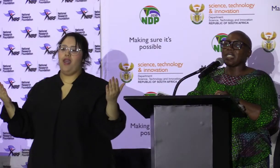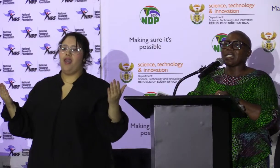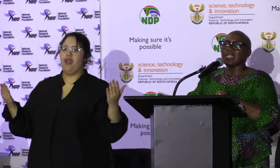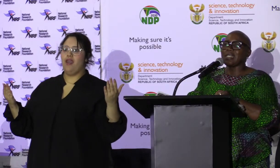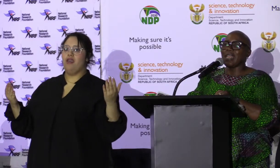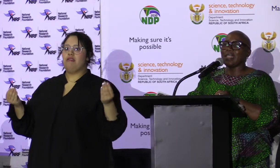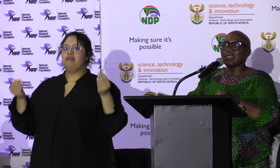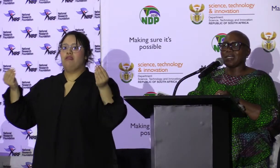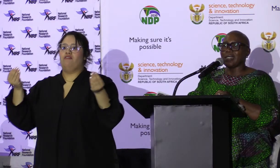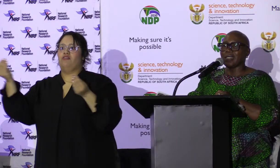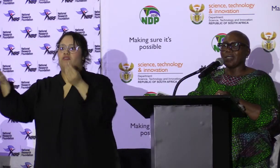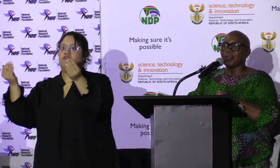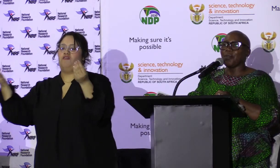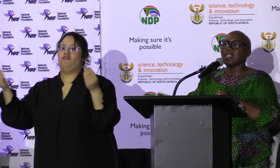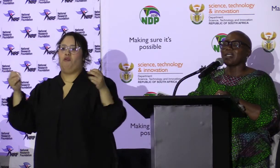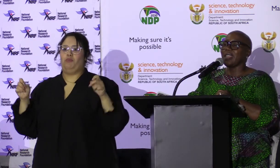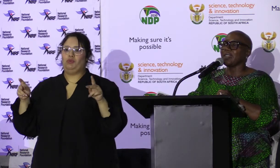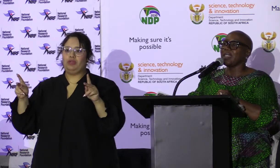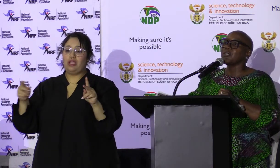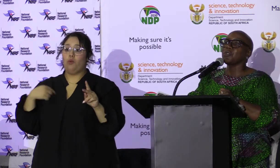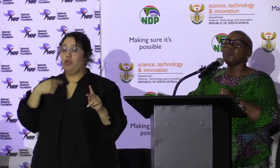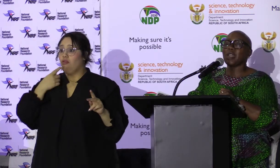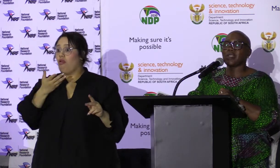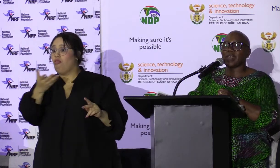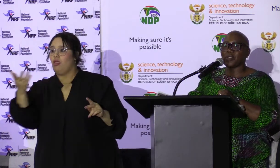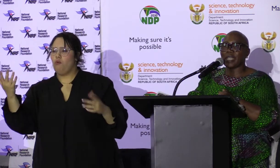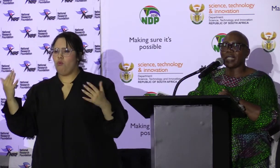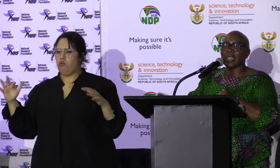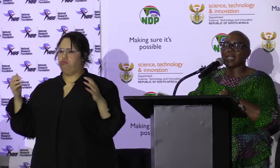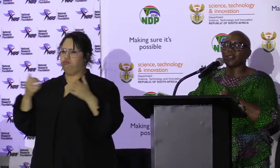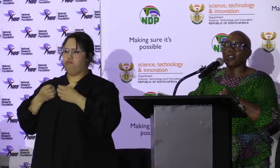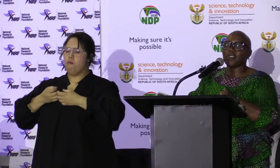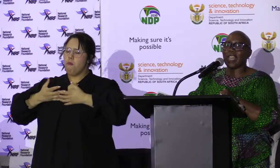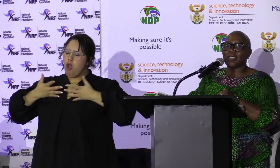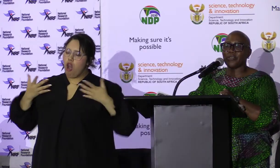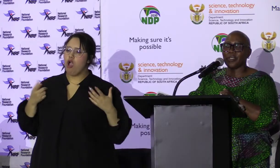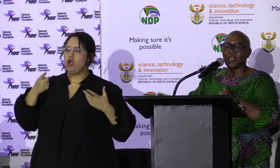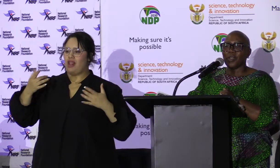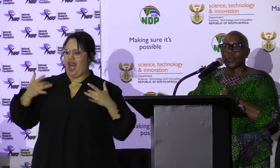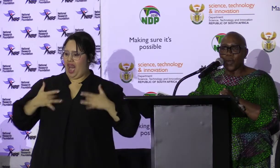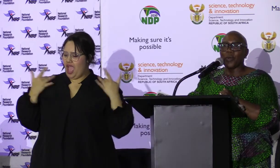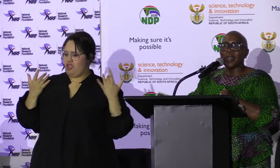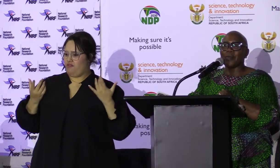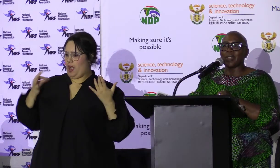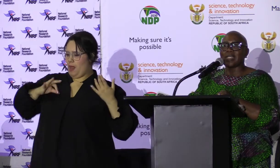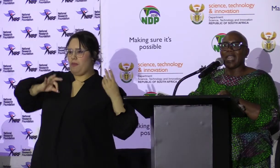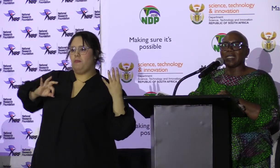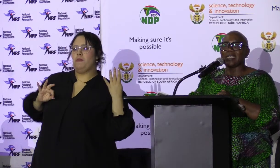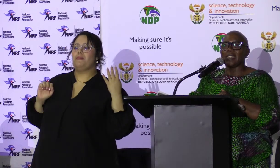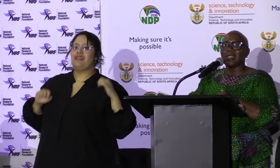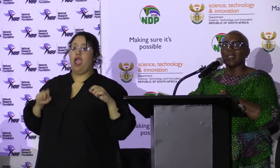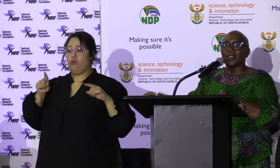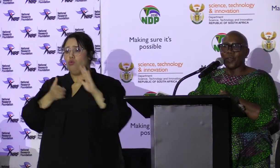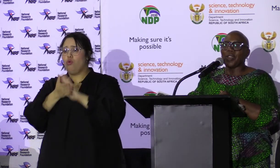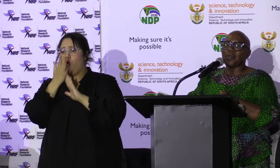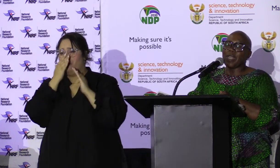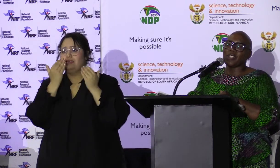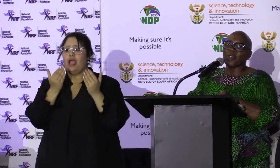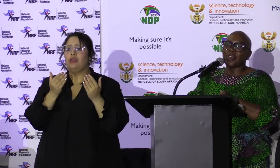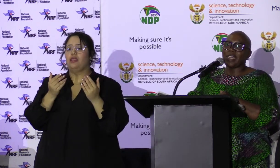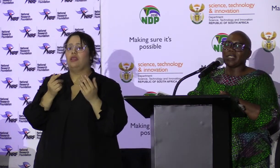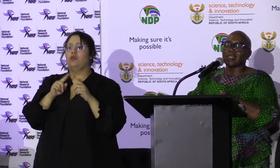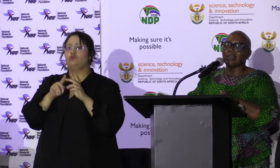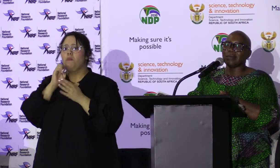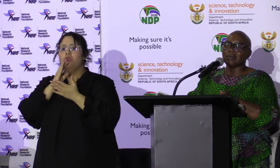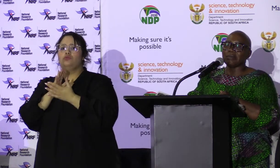the opportunities, and we are saying there's so much that you can get out of life. Go and study, go and